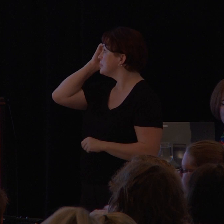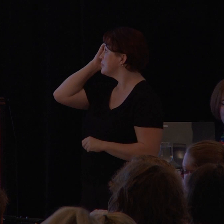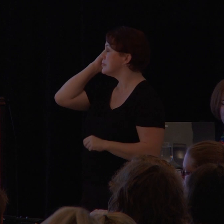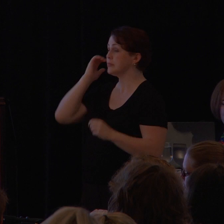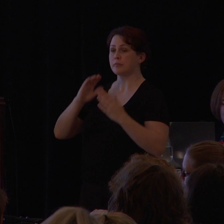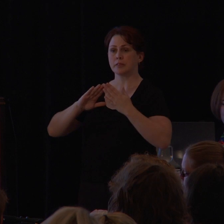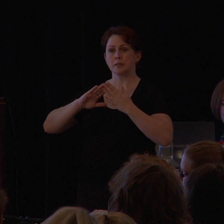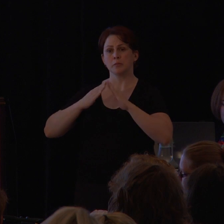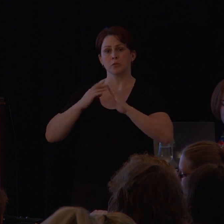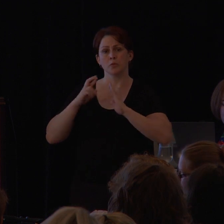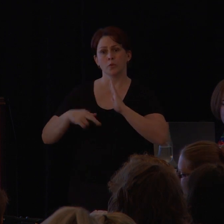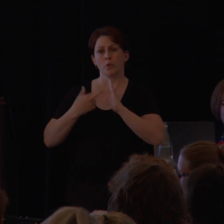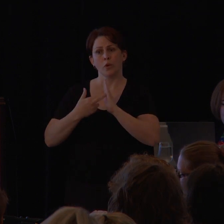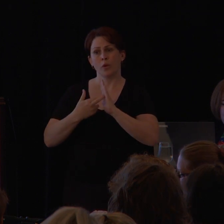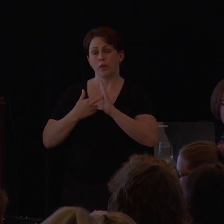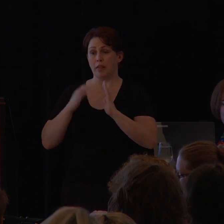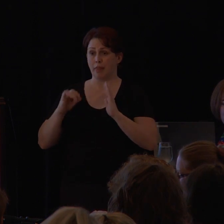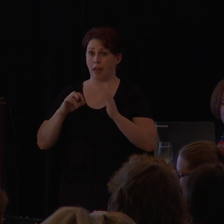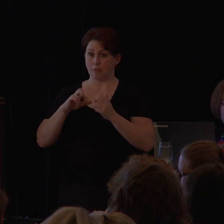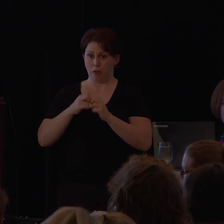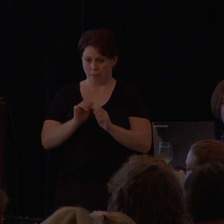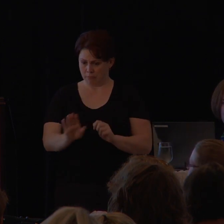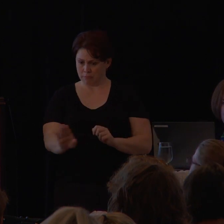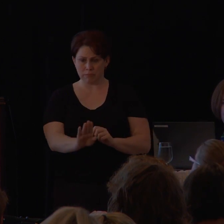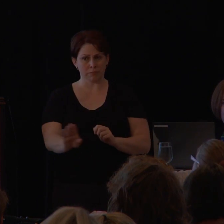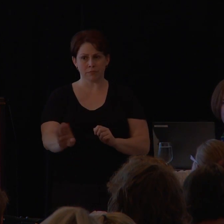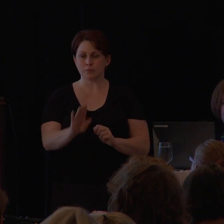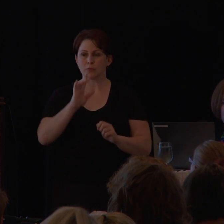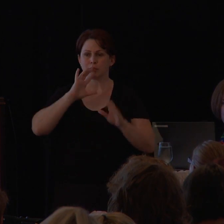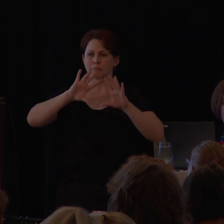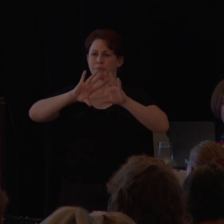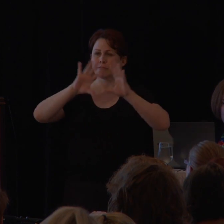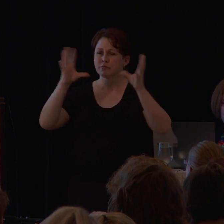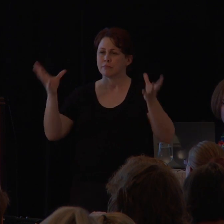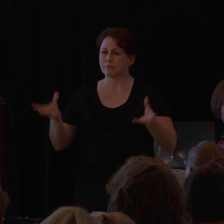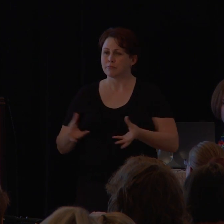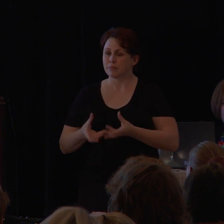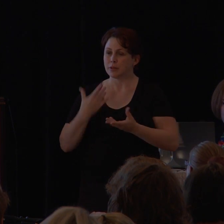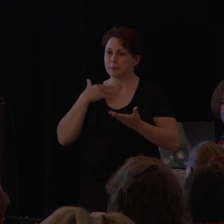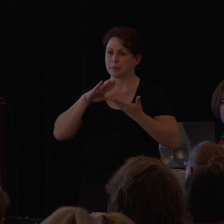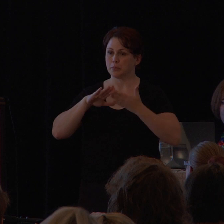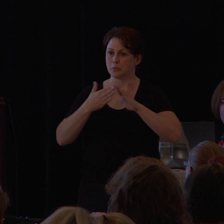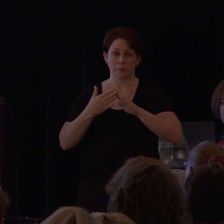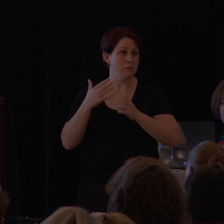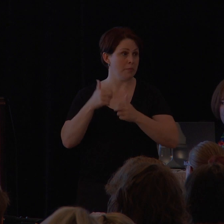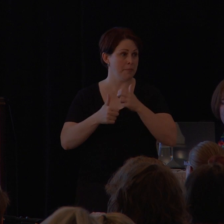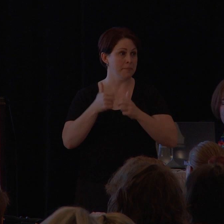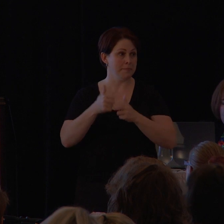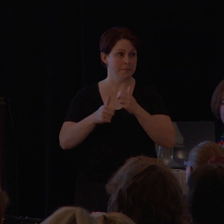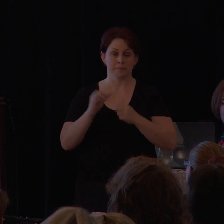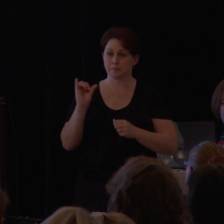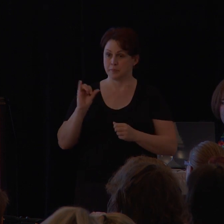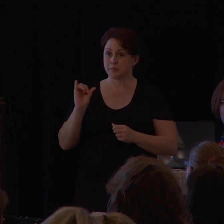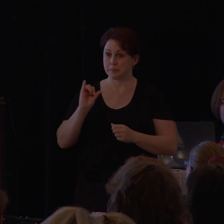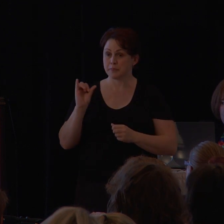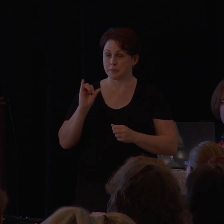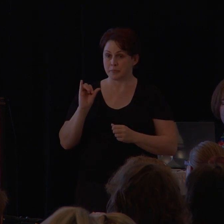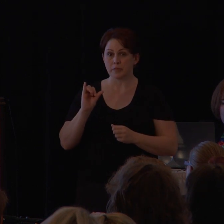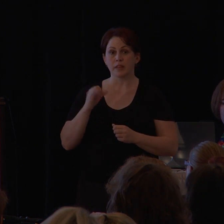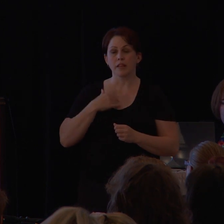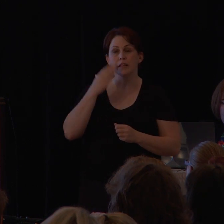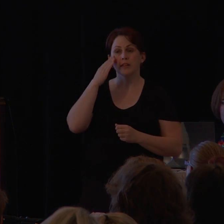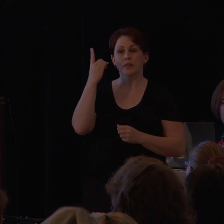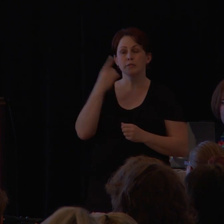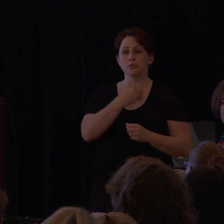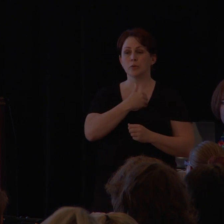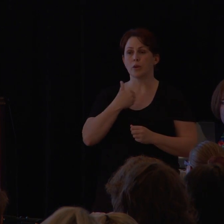is a community problem, a wide community problem, so we need to respond at many levels. One of our presenters, a lawyer for school boards from